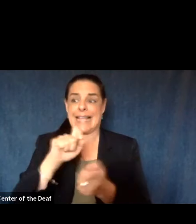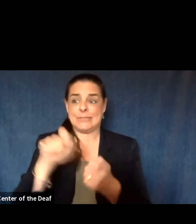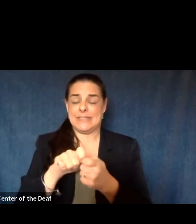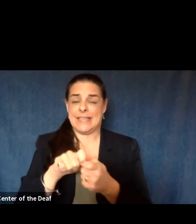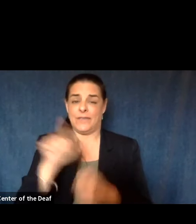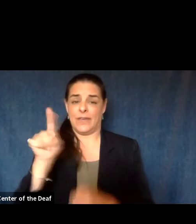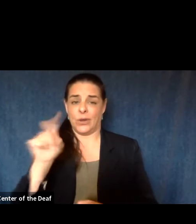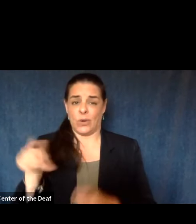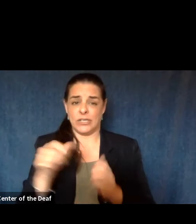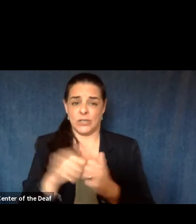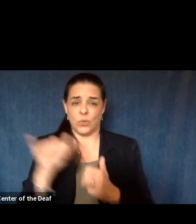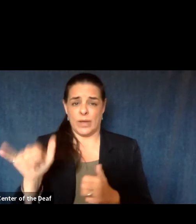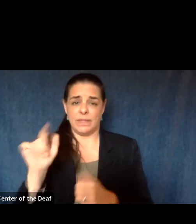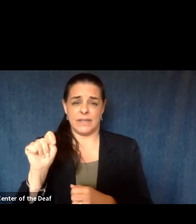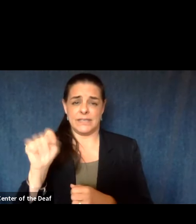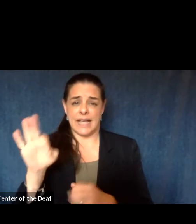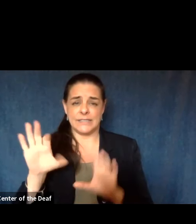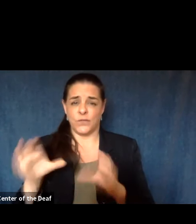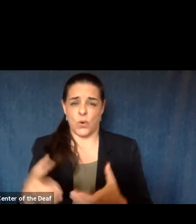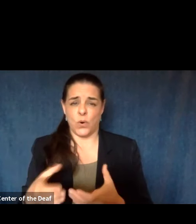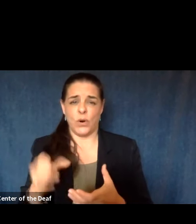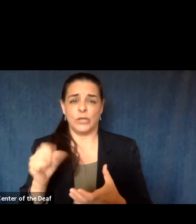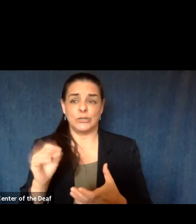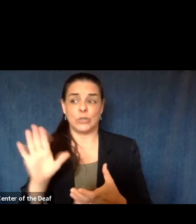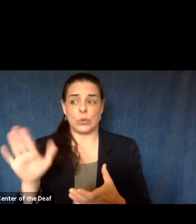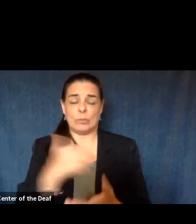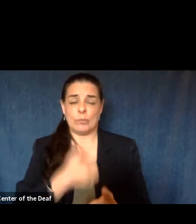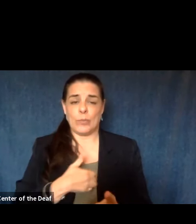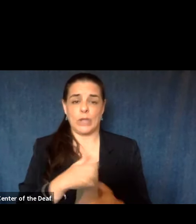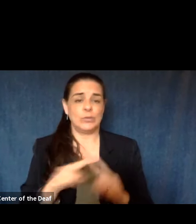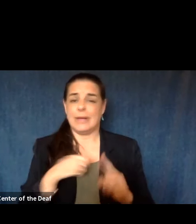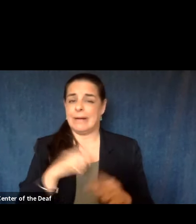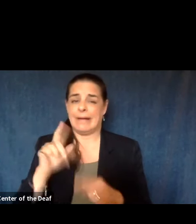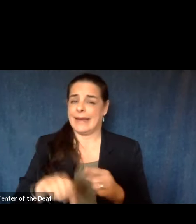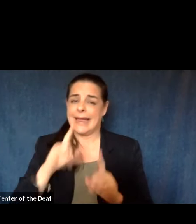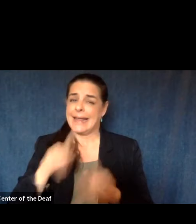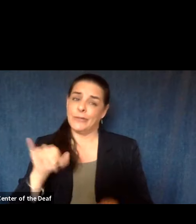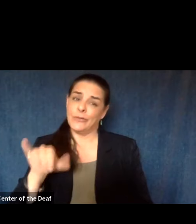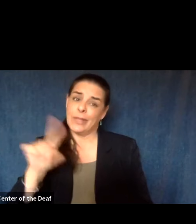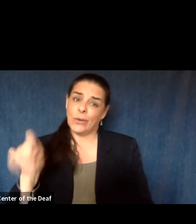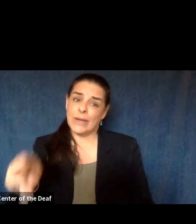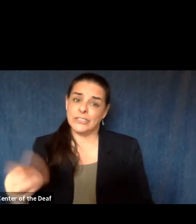with the task force. So I apologize, but I can't answer that question.